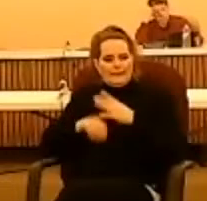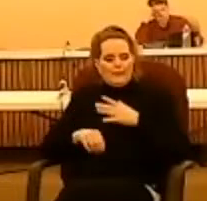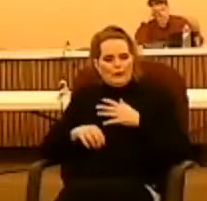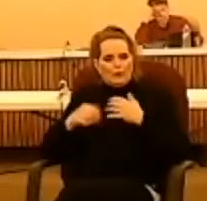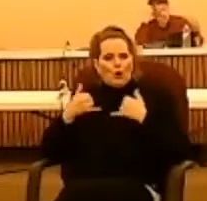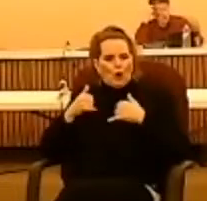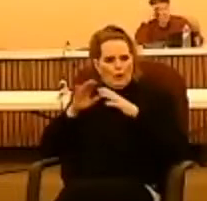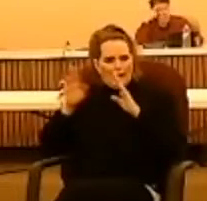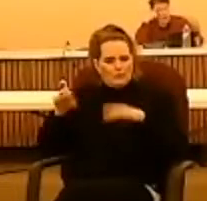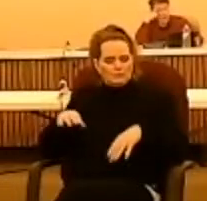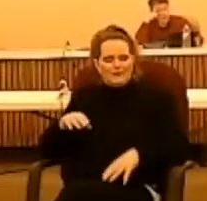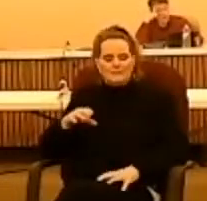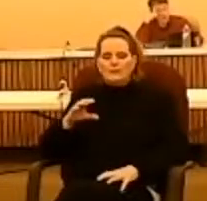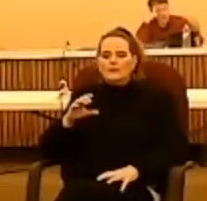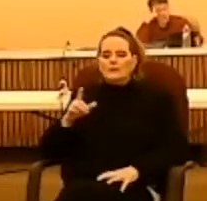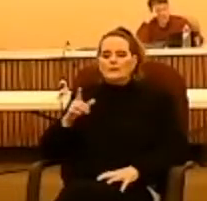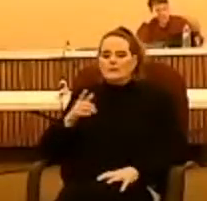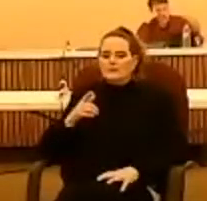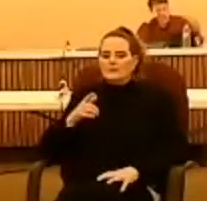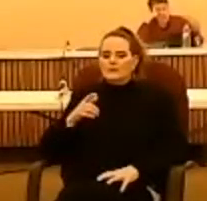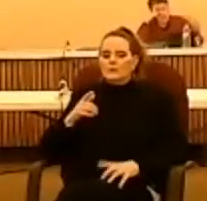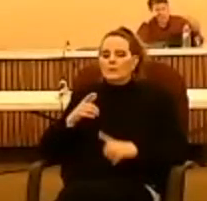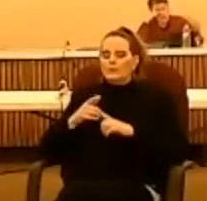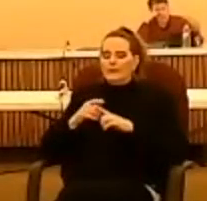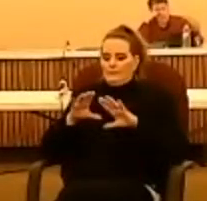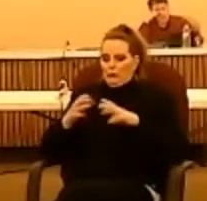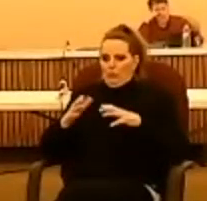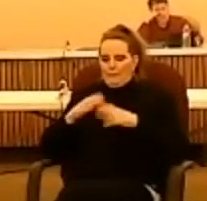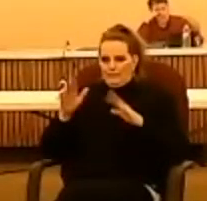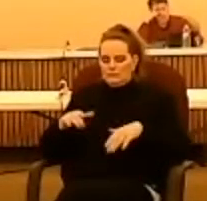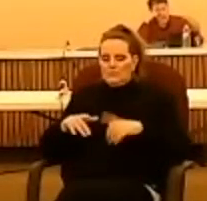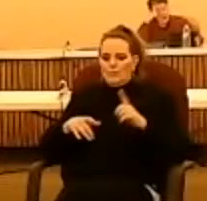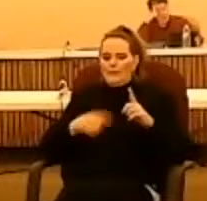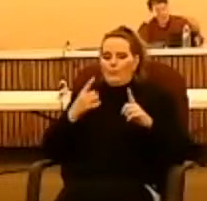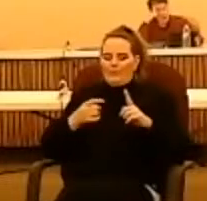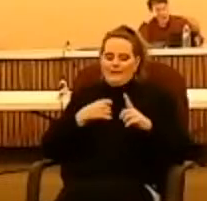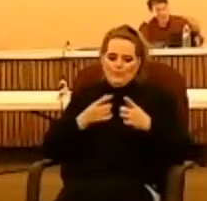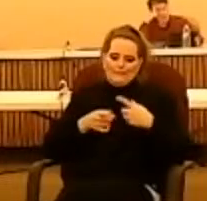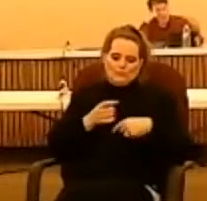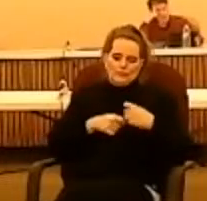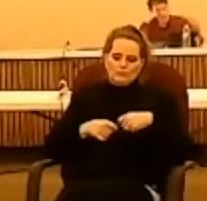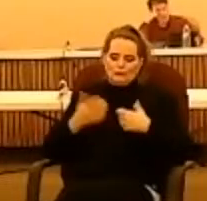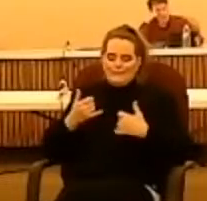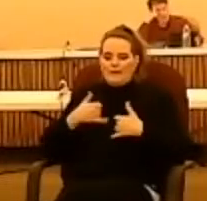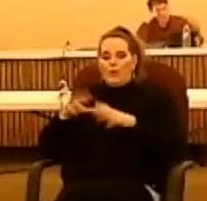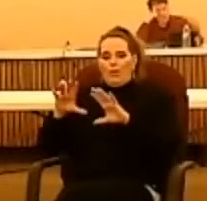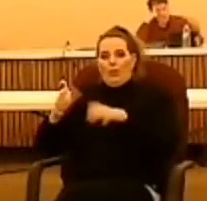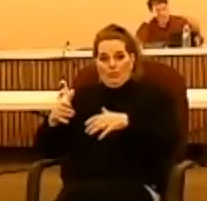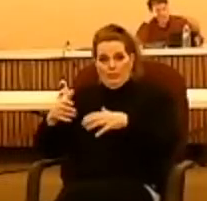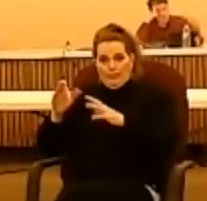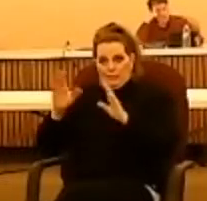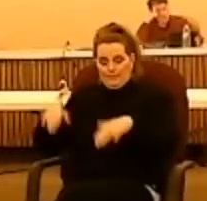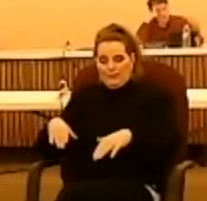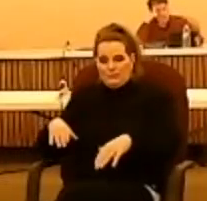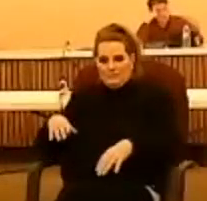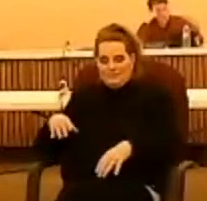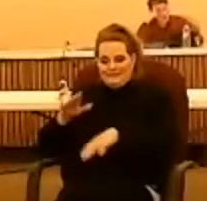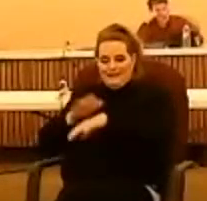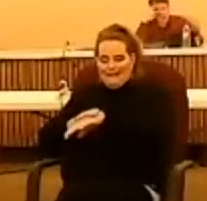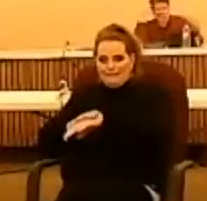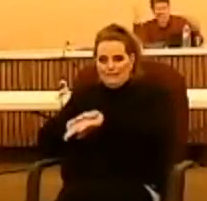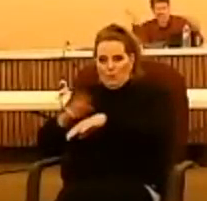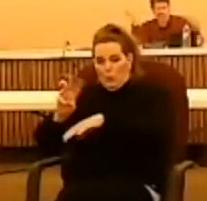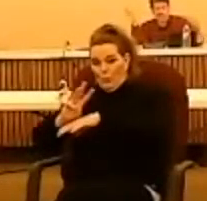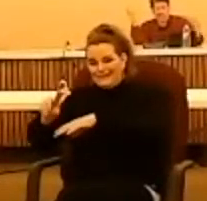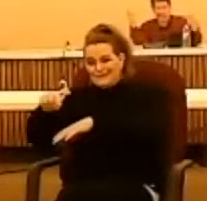One of the other things that I'm trying to get them to do is actually swap. Right now, the clubhouse is on the western portion. I'd